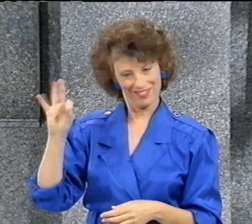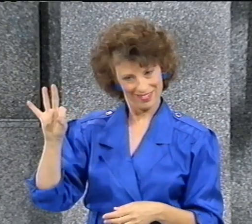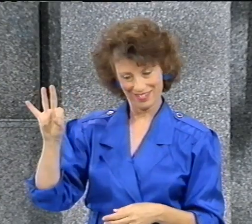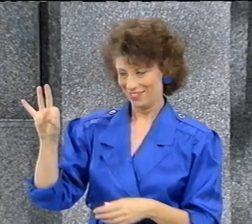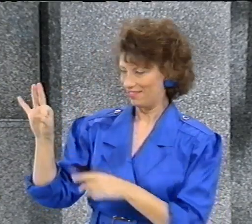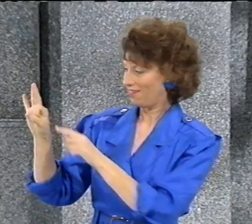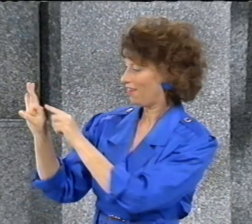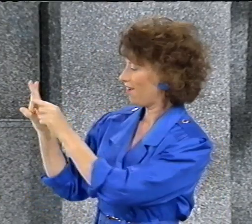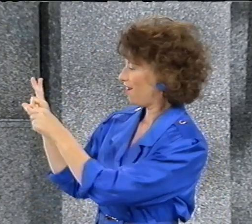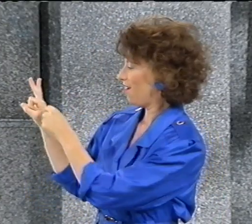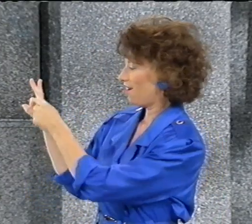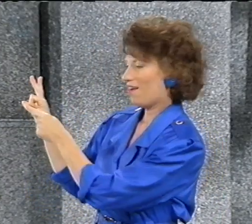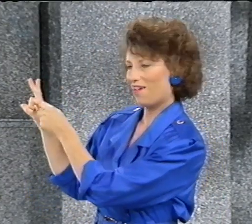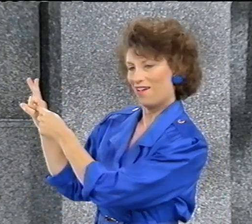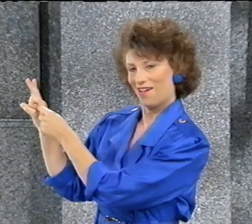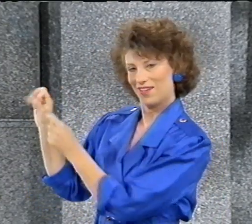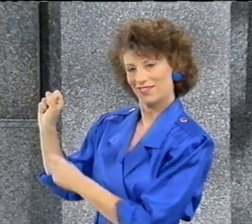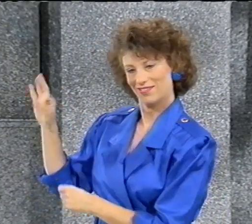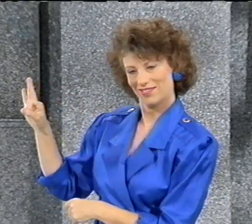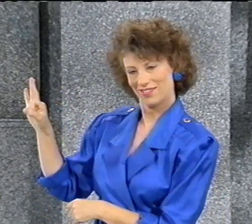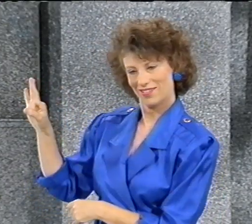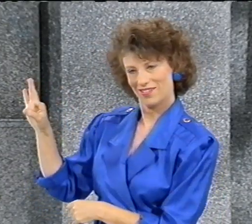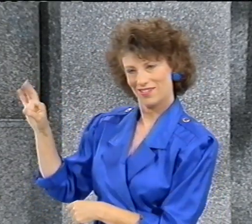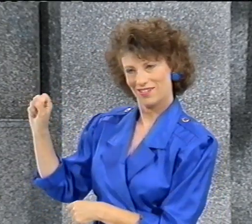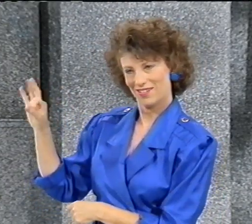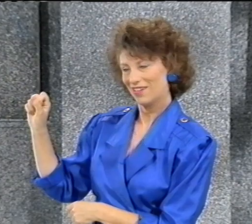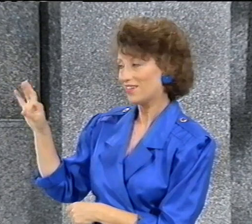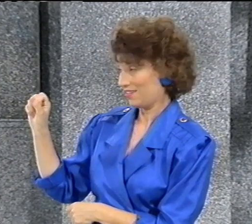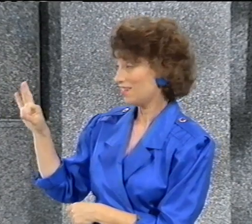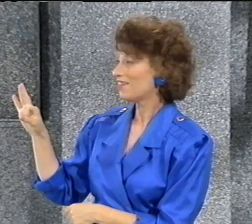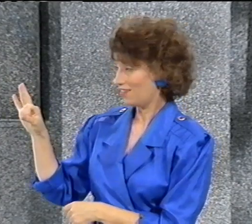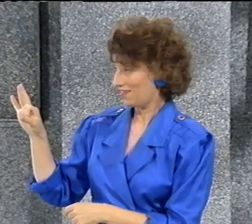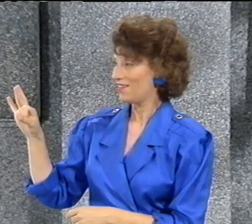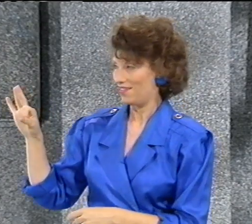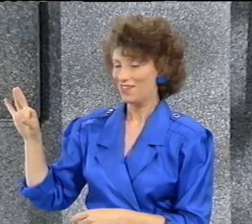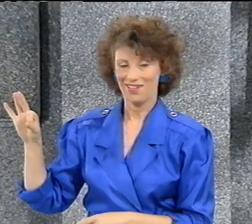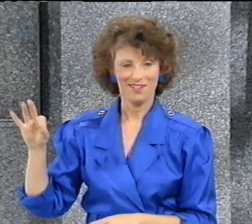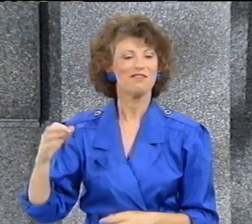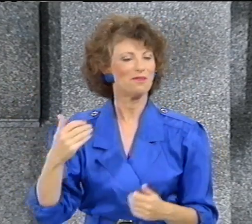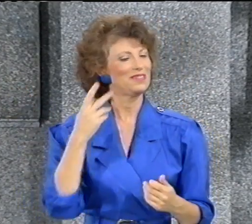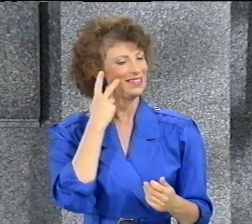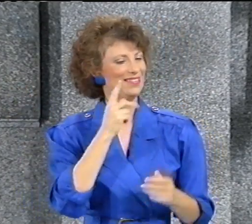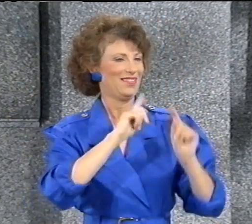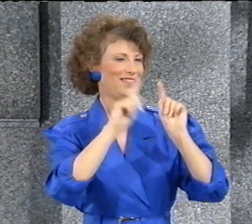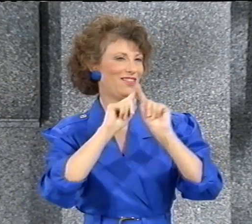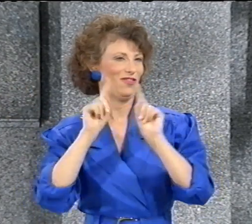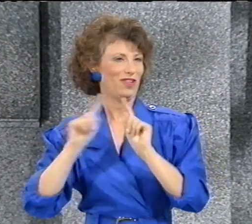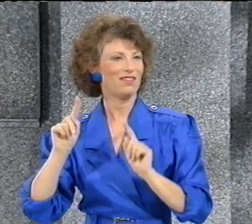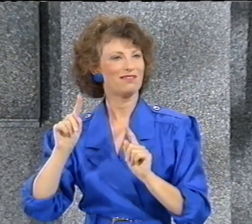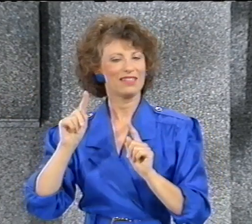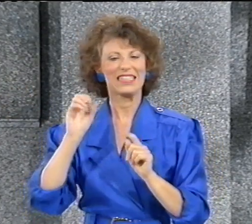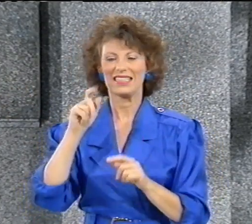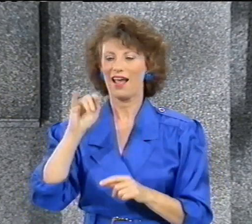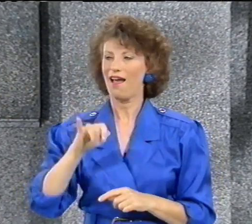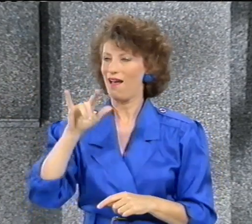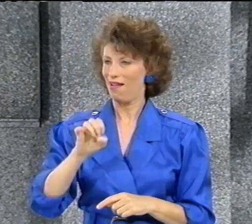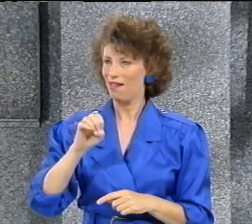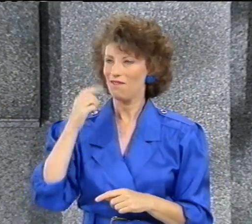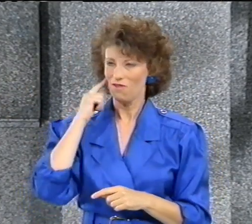Here's another shape. The F looks like a snail from the S in San Francisco. So you can see that it depends on the